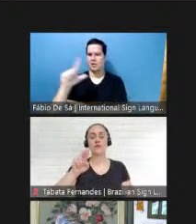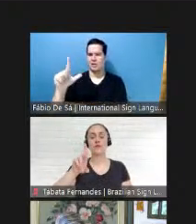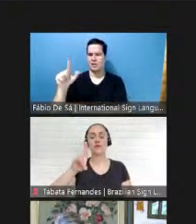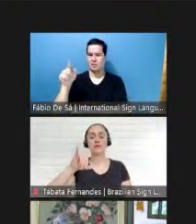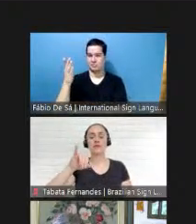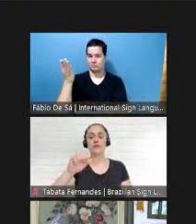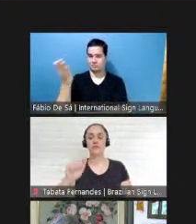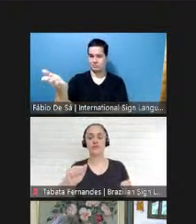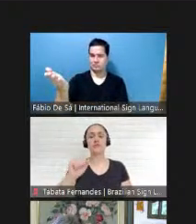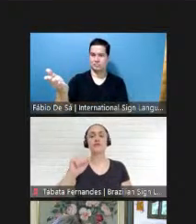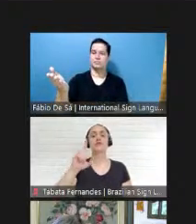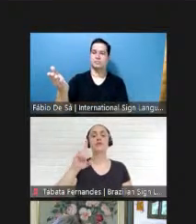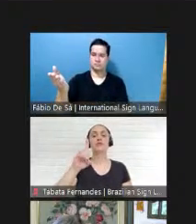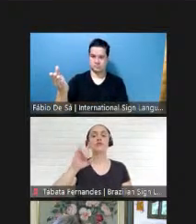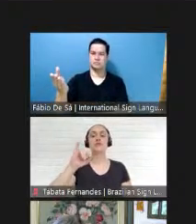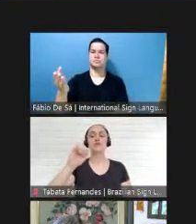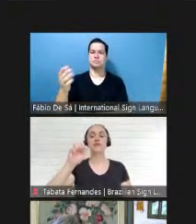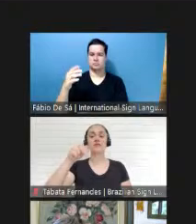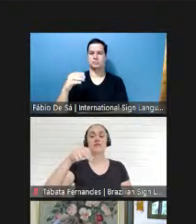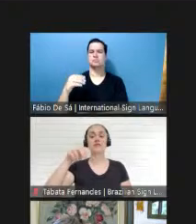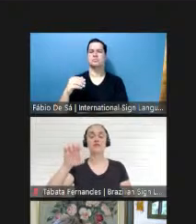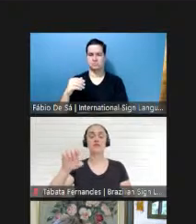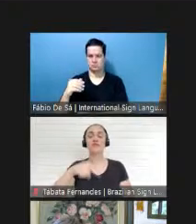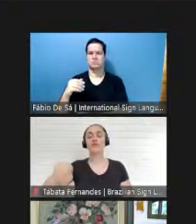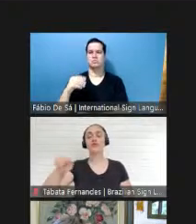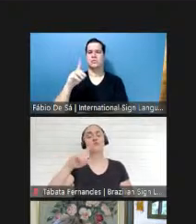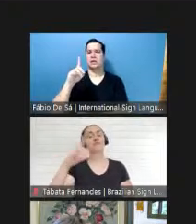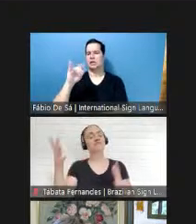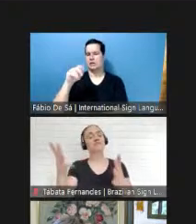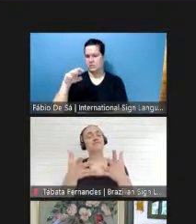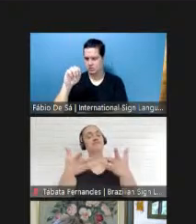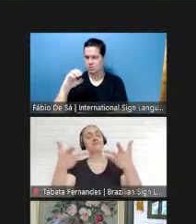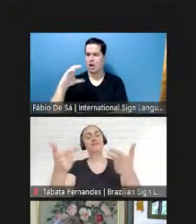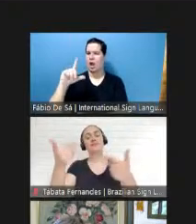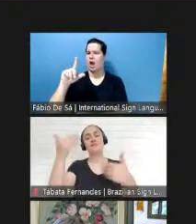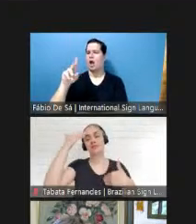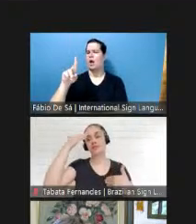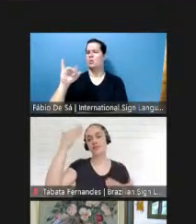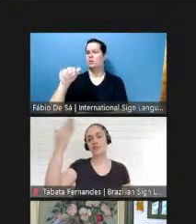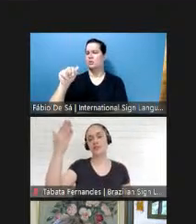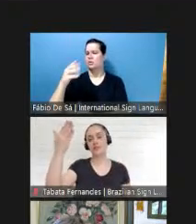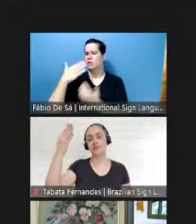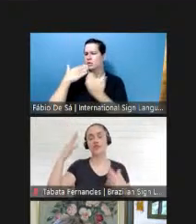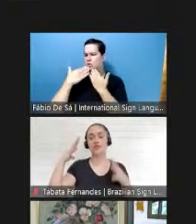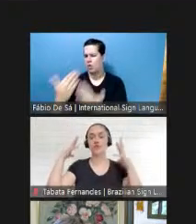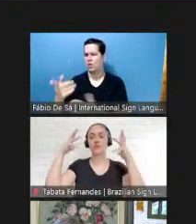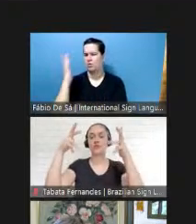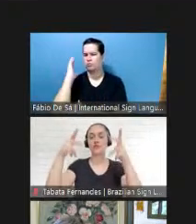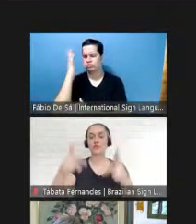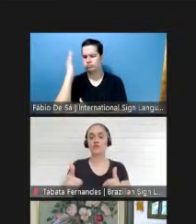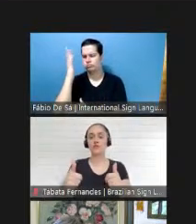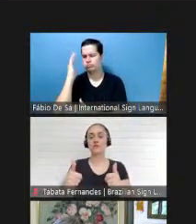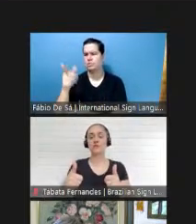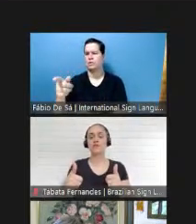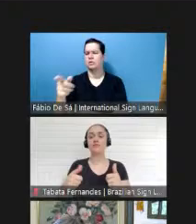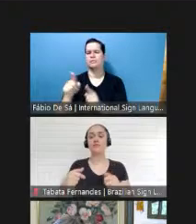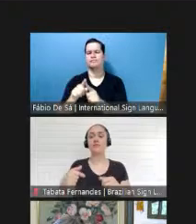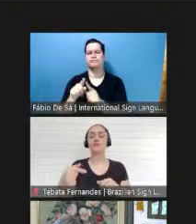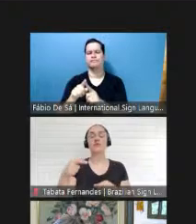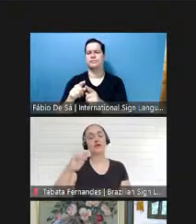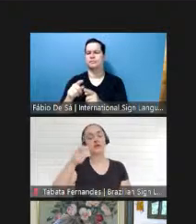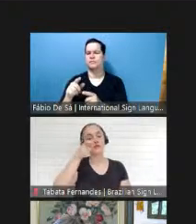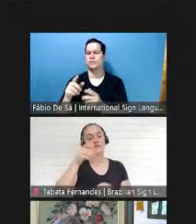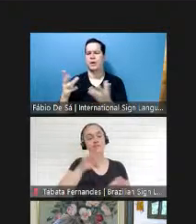you for your time and your kindness. And thanks for everyone who is watching. And